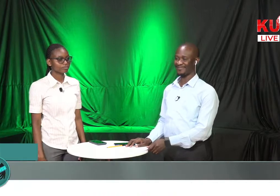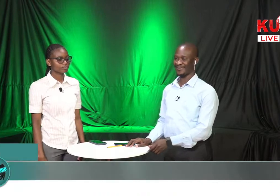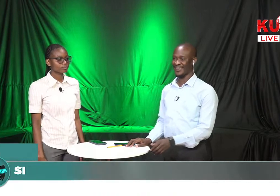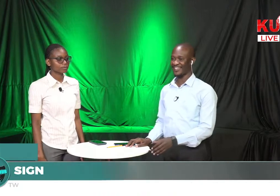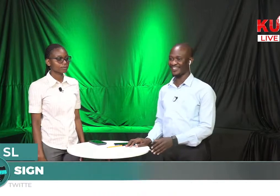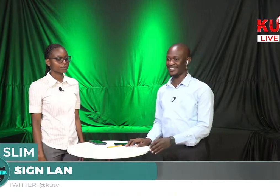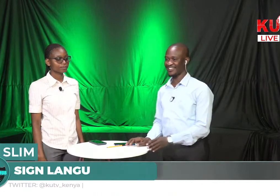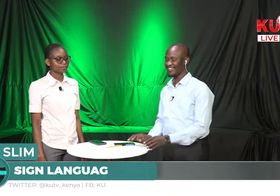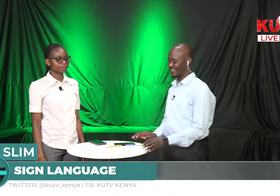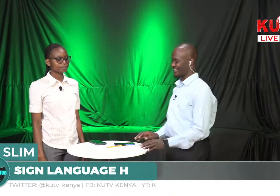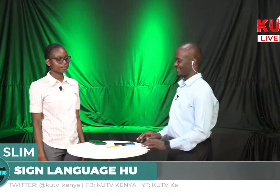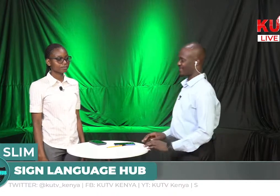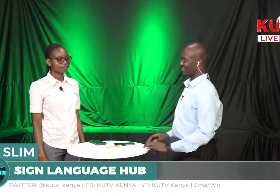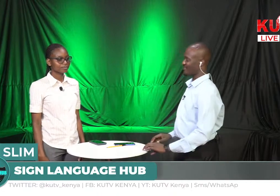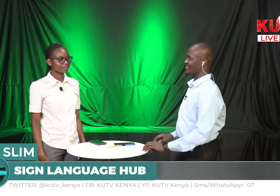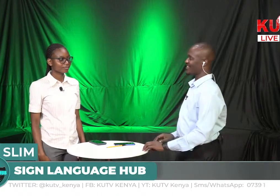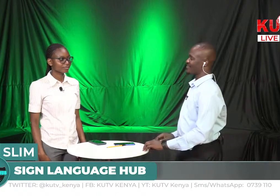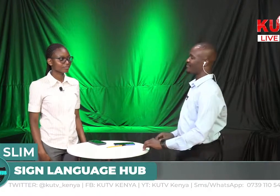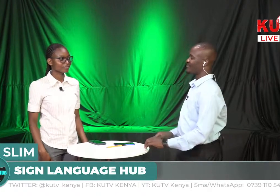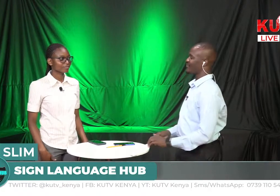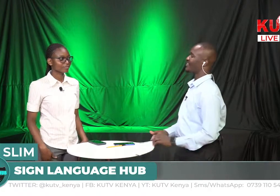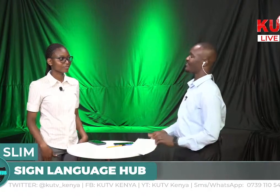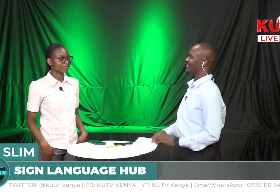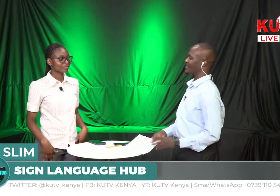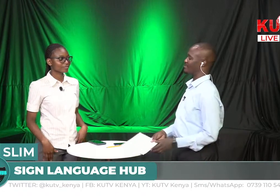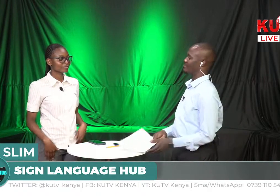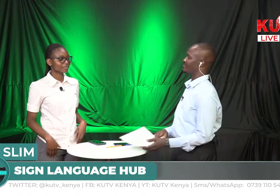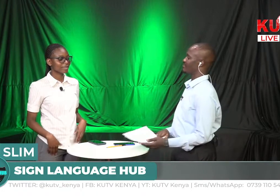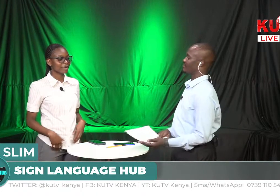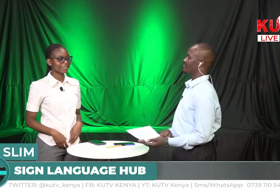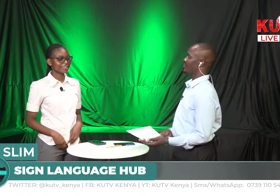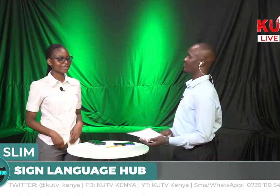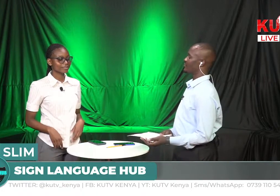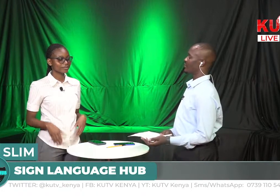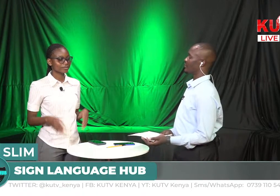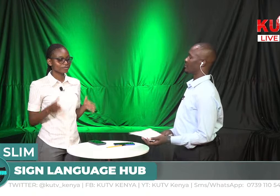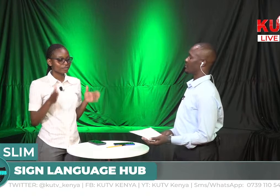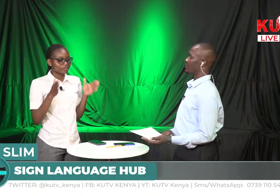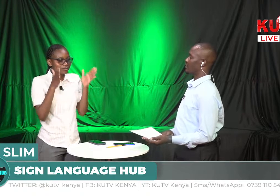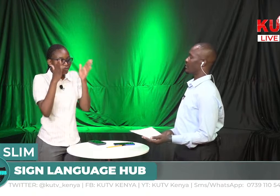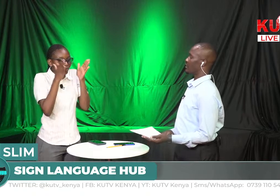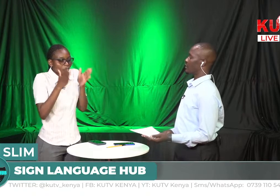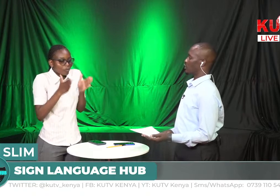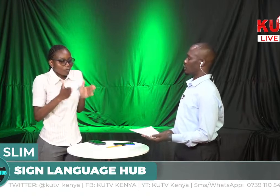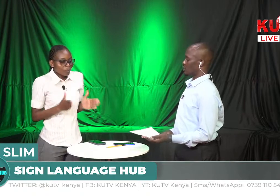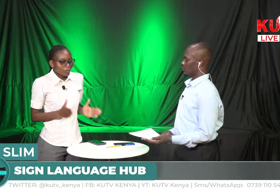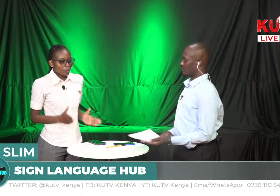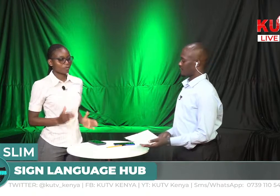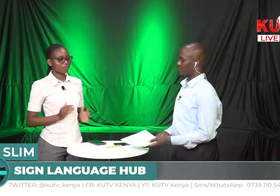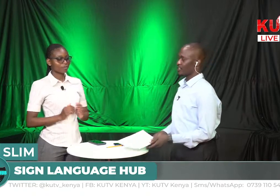okay? Sign slim. I think we signed it before with a different term. Yeah. How do you sign it? Very